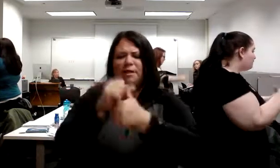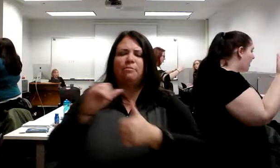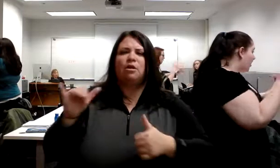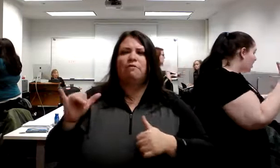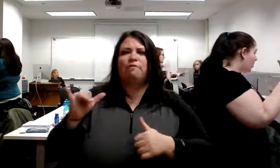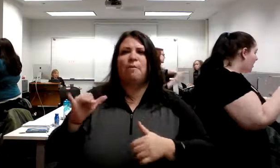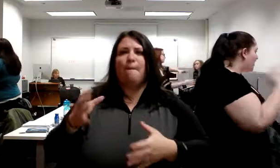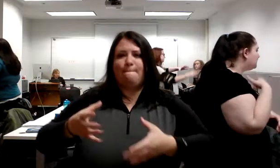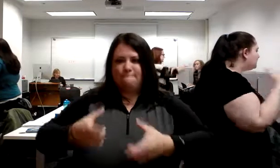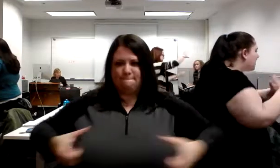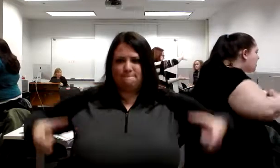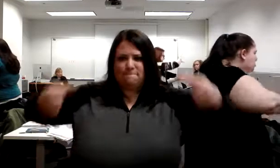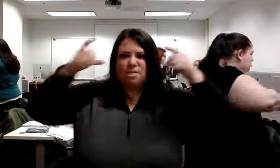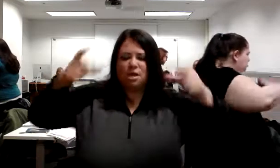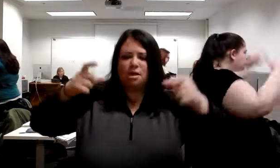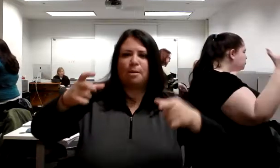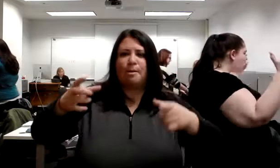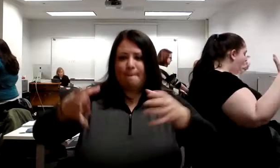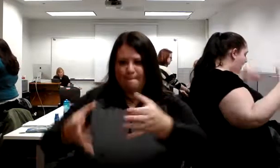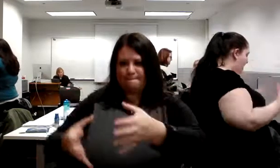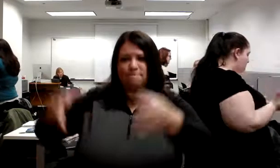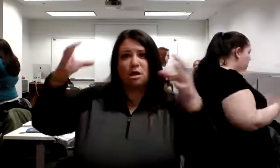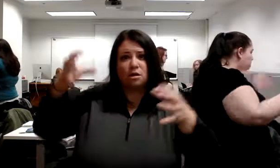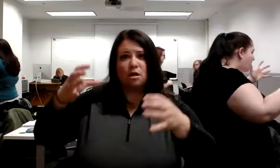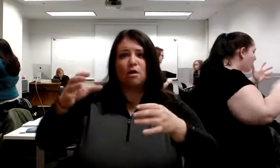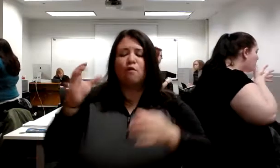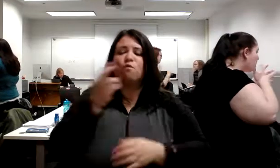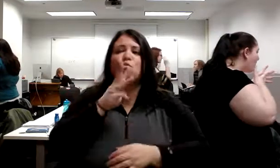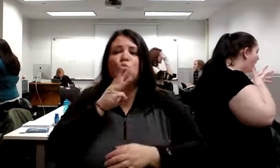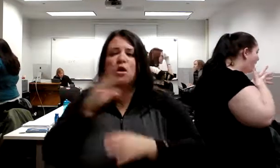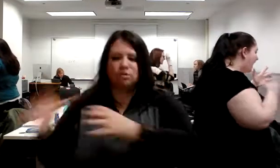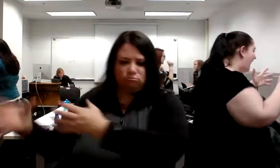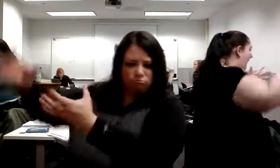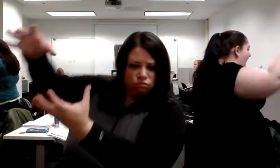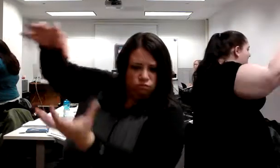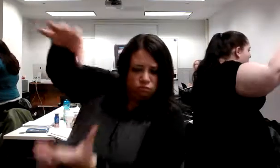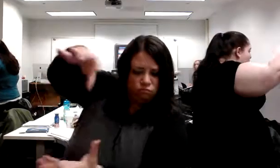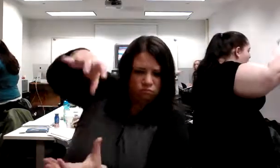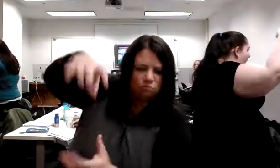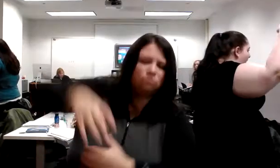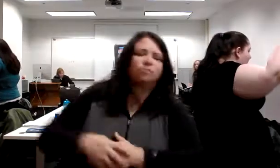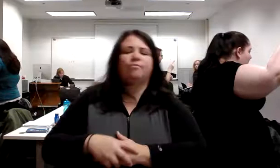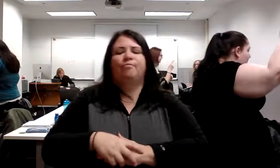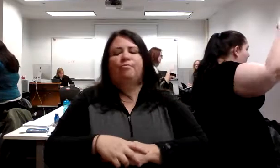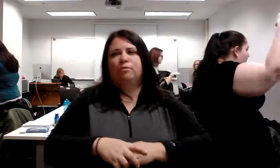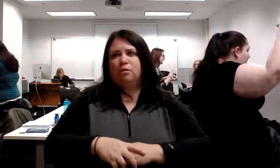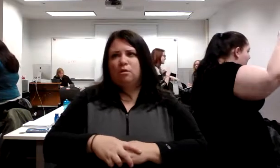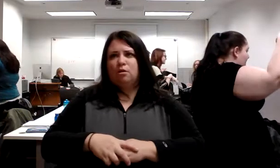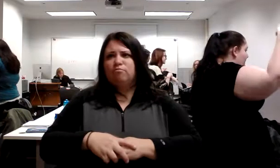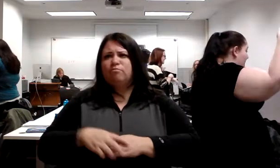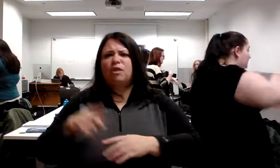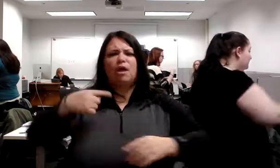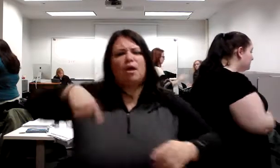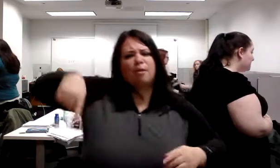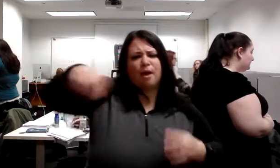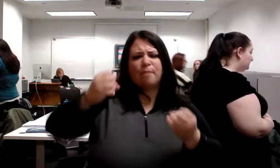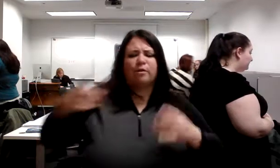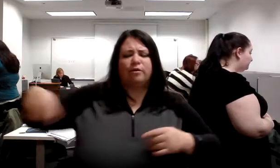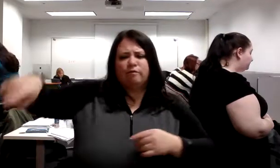that. How many of you really take time to look inside the center of a flower to notice all the little tiny details and all the shapes and